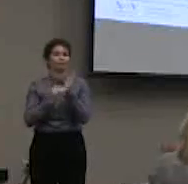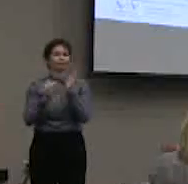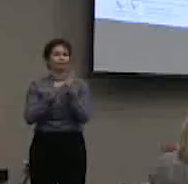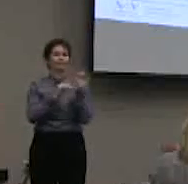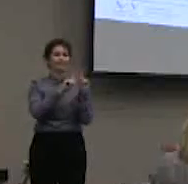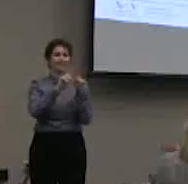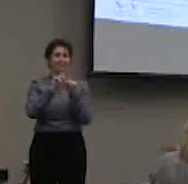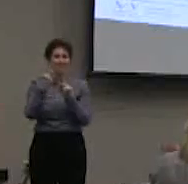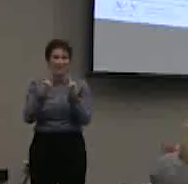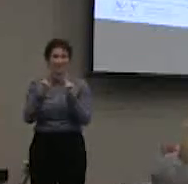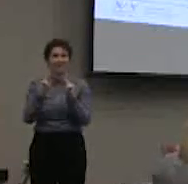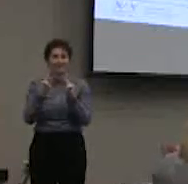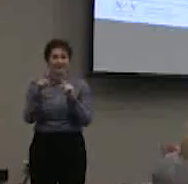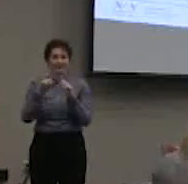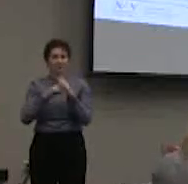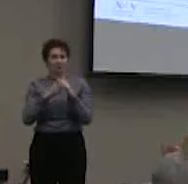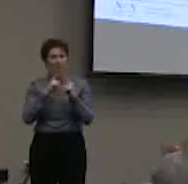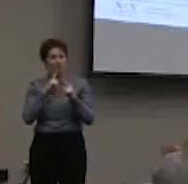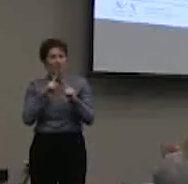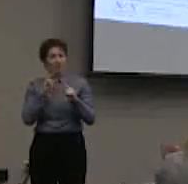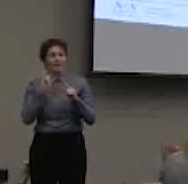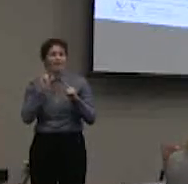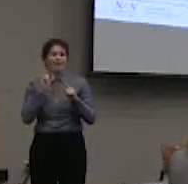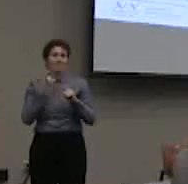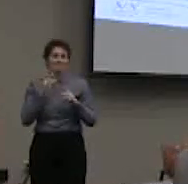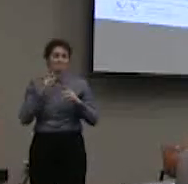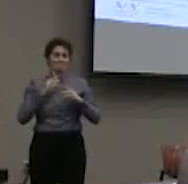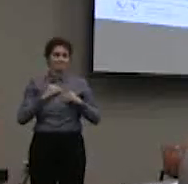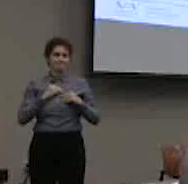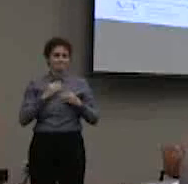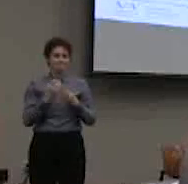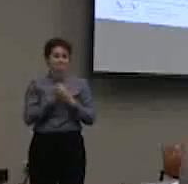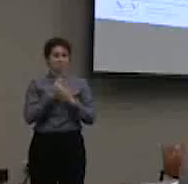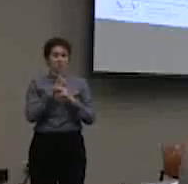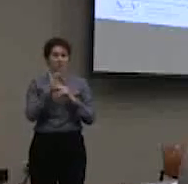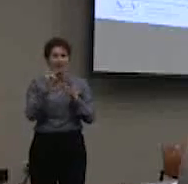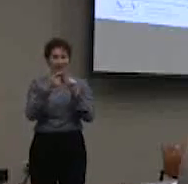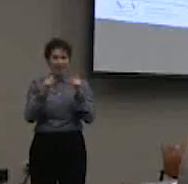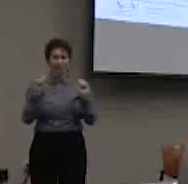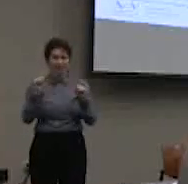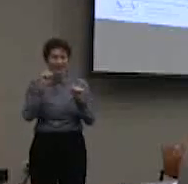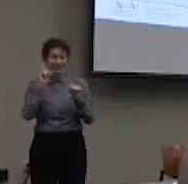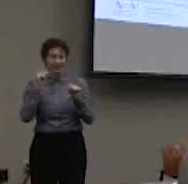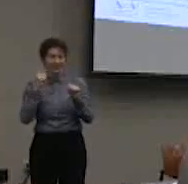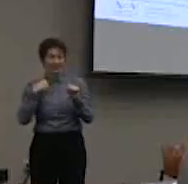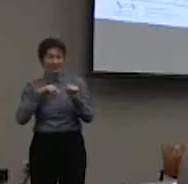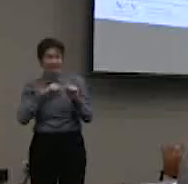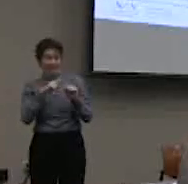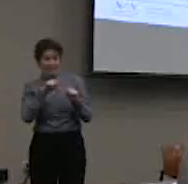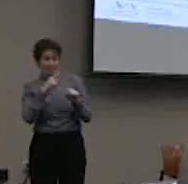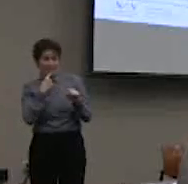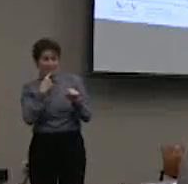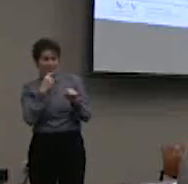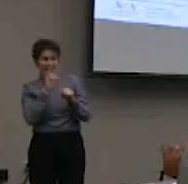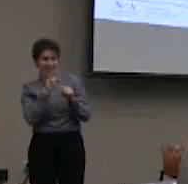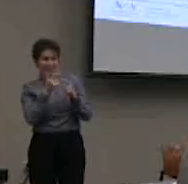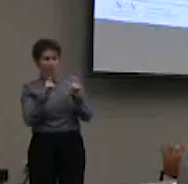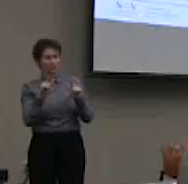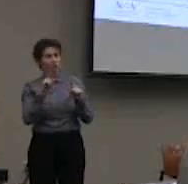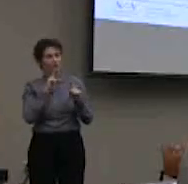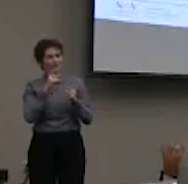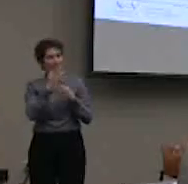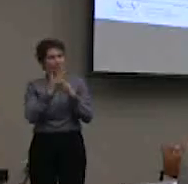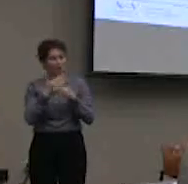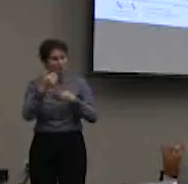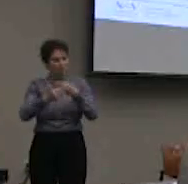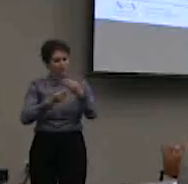that language, and then we hear it back to ourselves. And I think that's part of the movement that we have all created in this early childhood community,